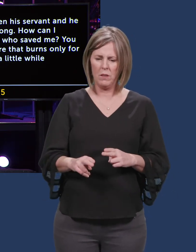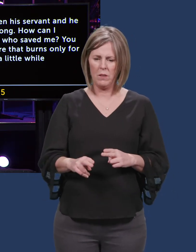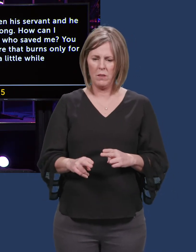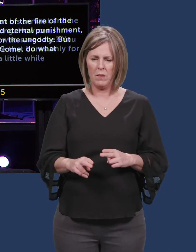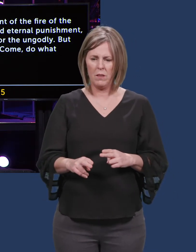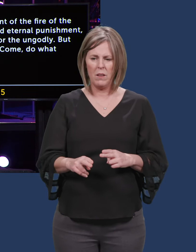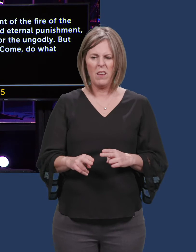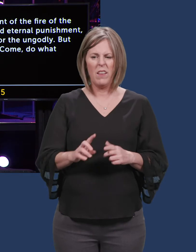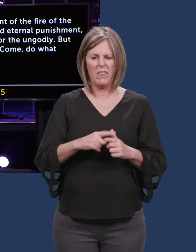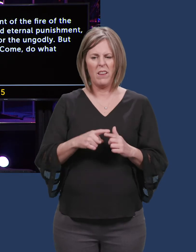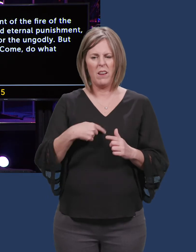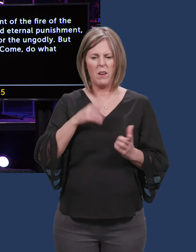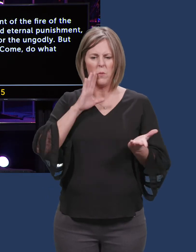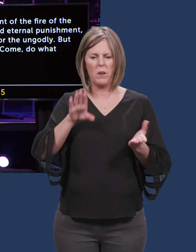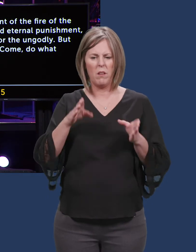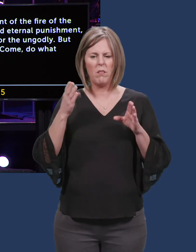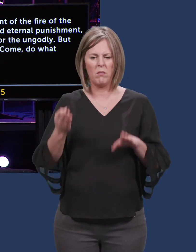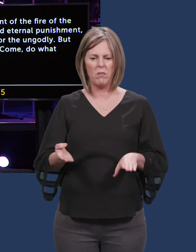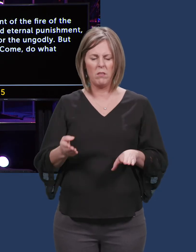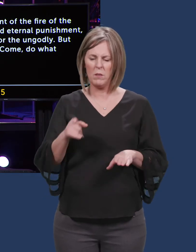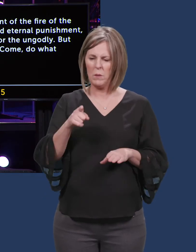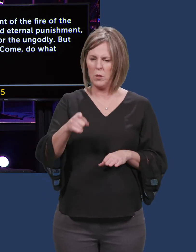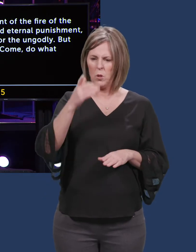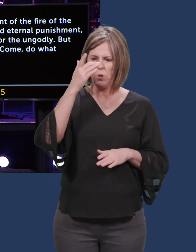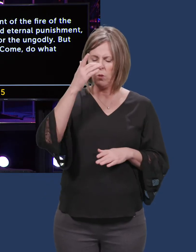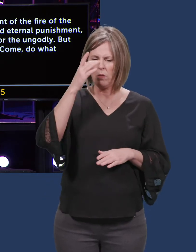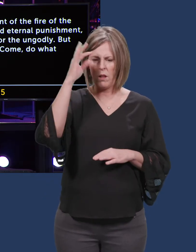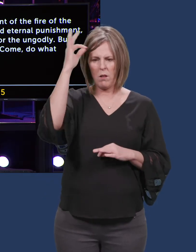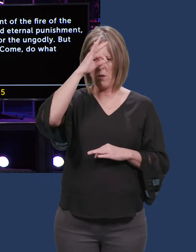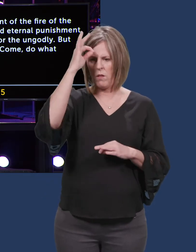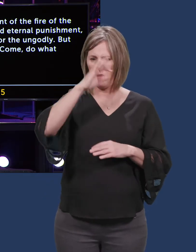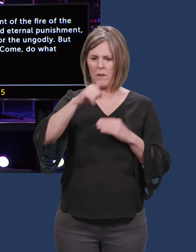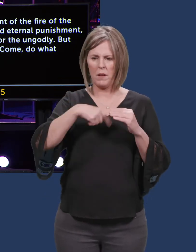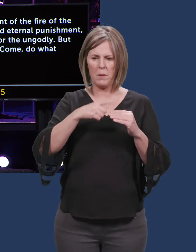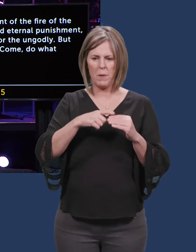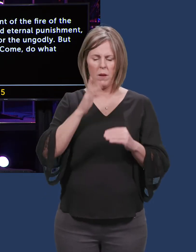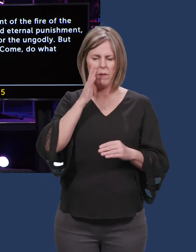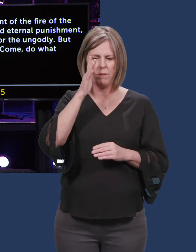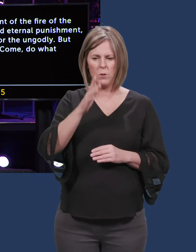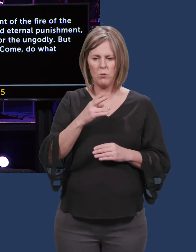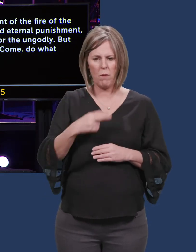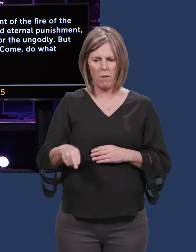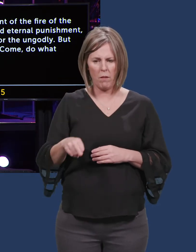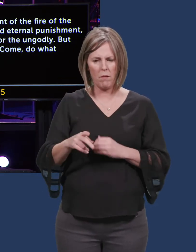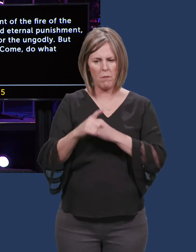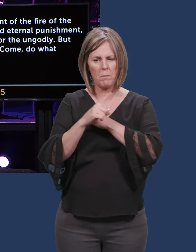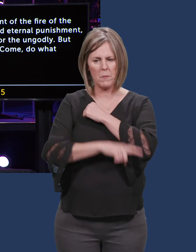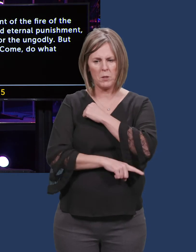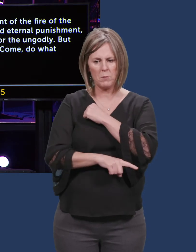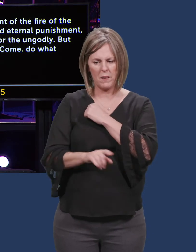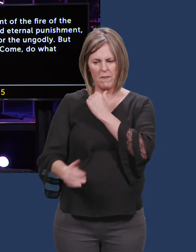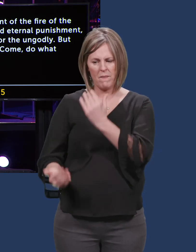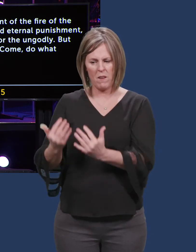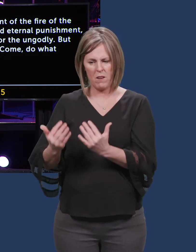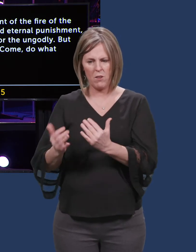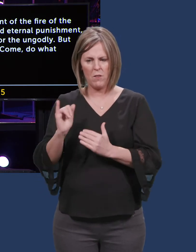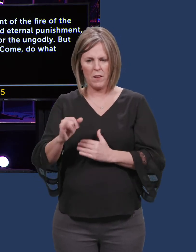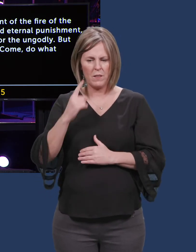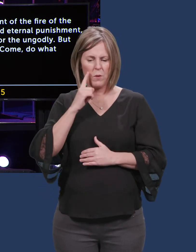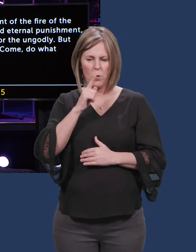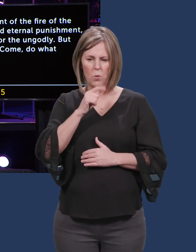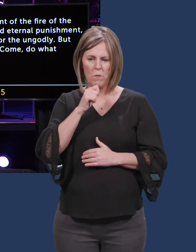is quenched. For you are ignorant of the fire of future judgment and eternal punishment, which is reserved for the